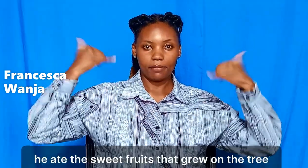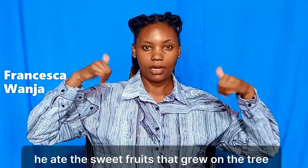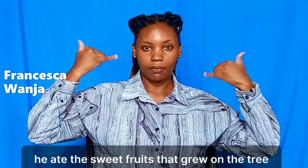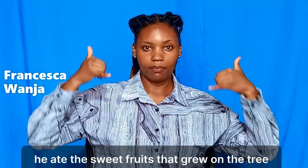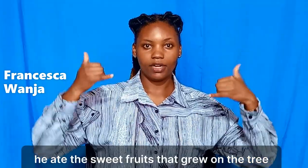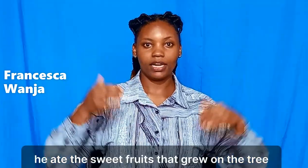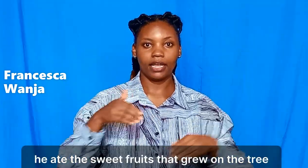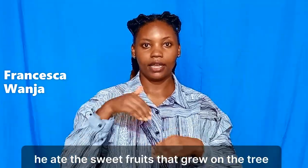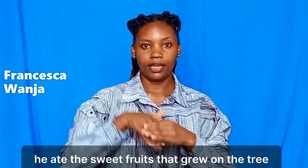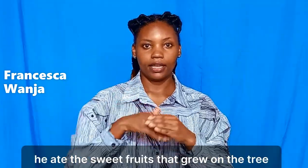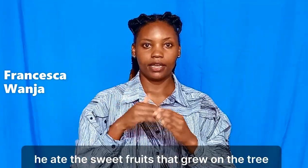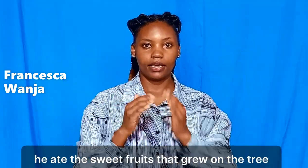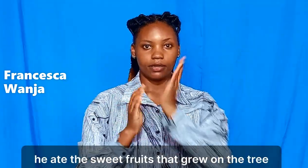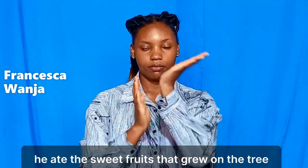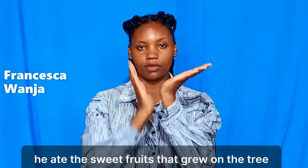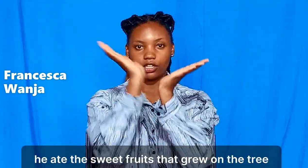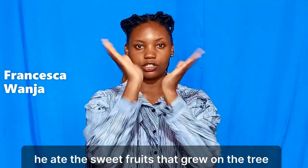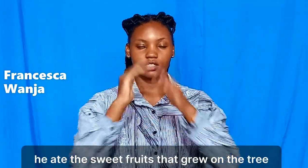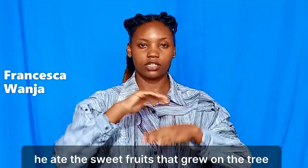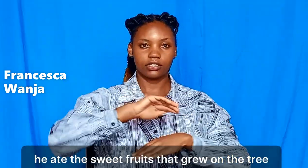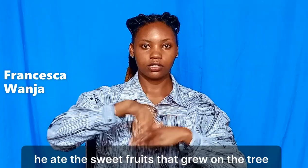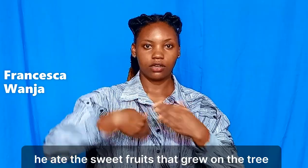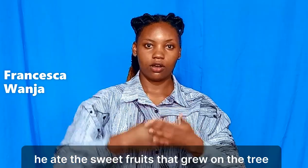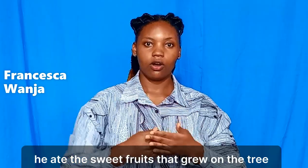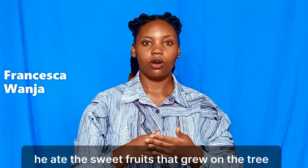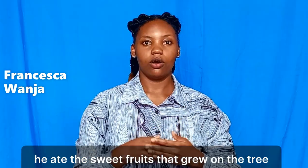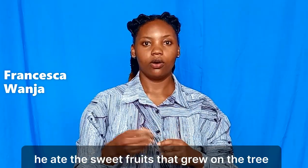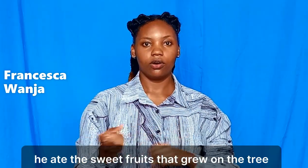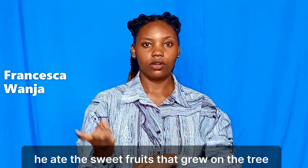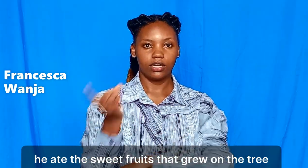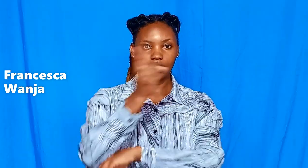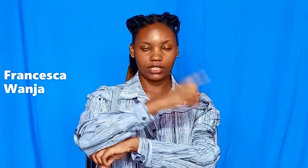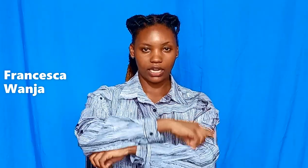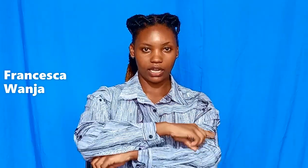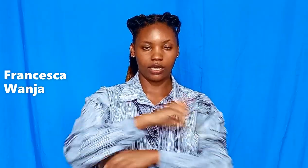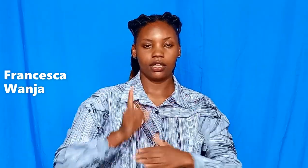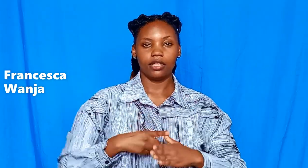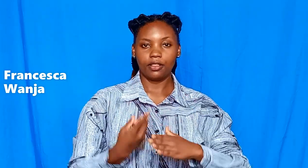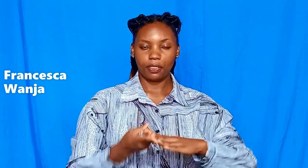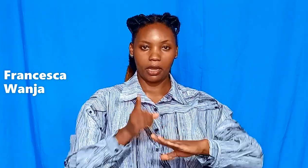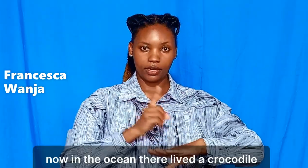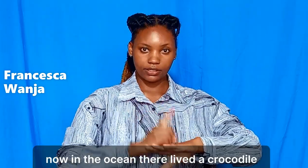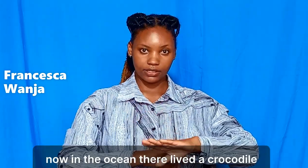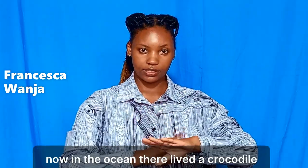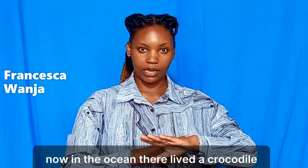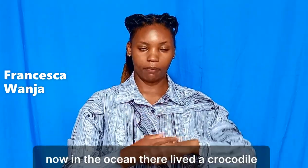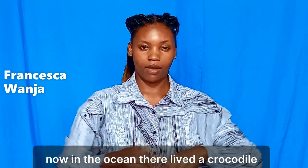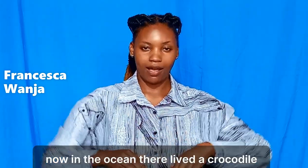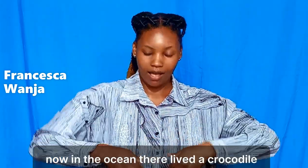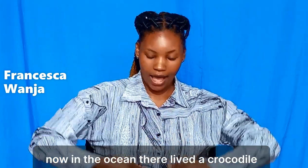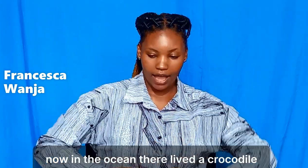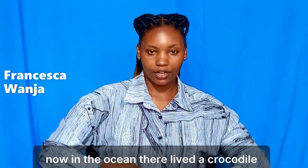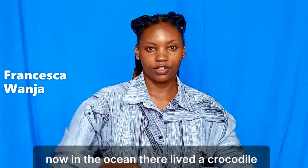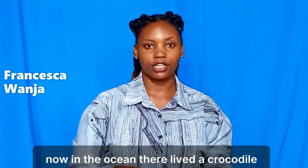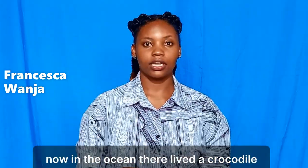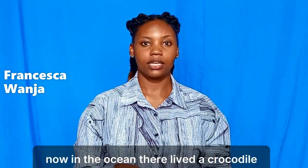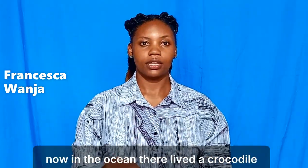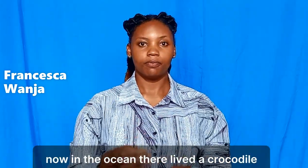ate the sweet fruits that grew on the tree. Now in the ocean there